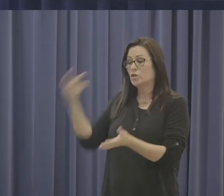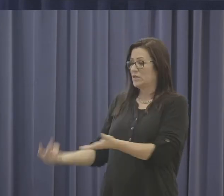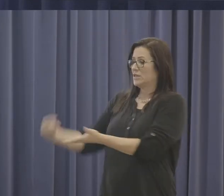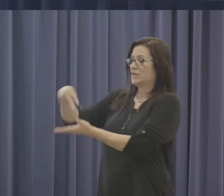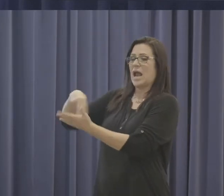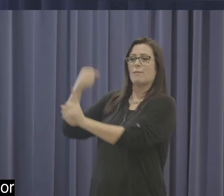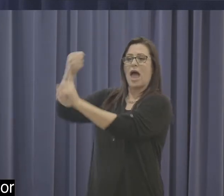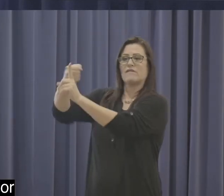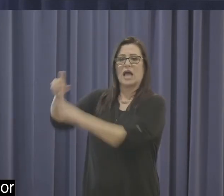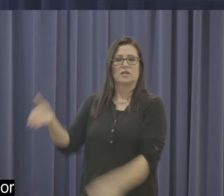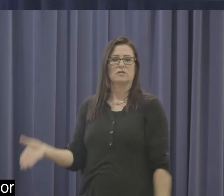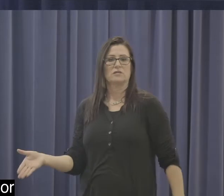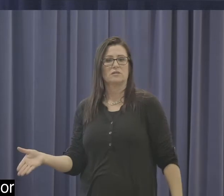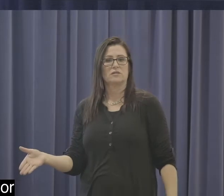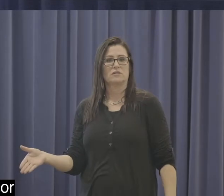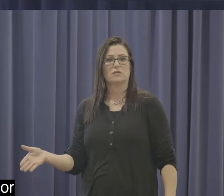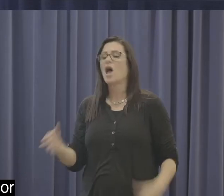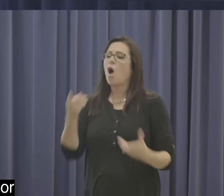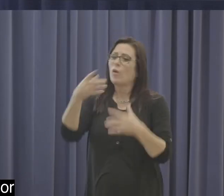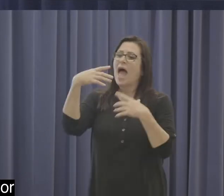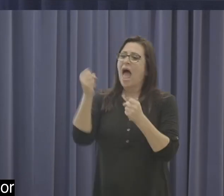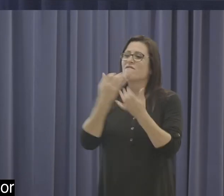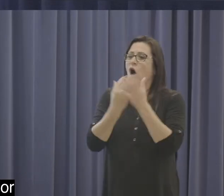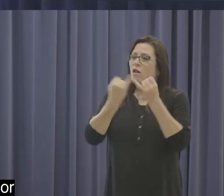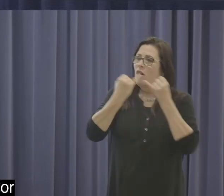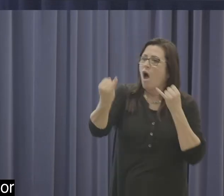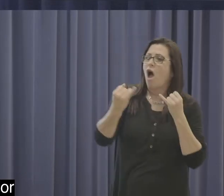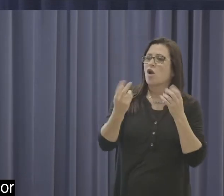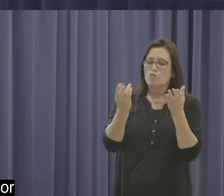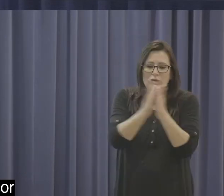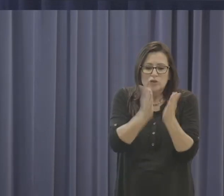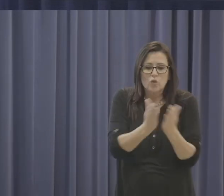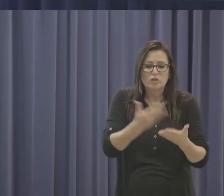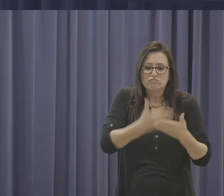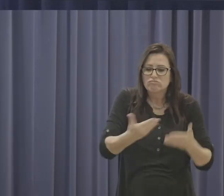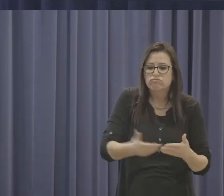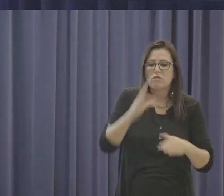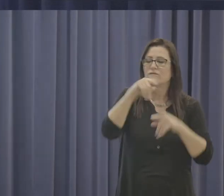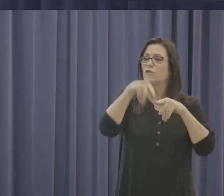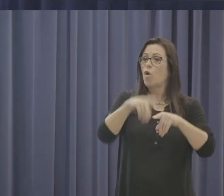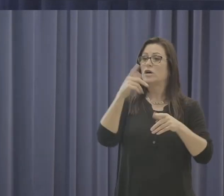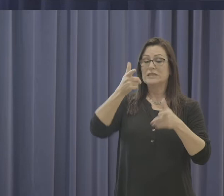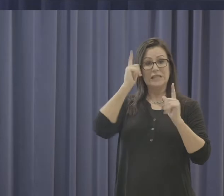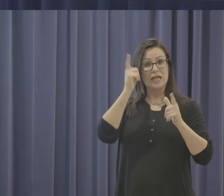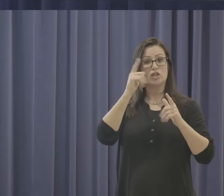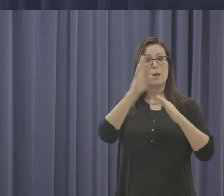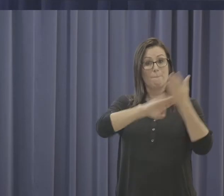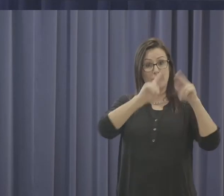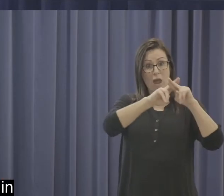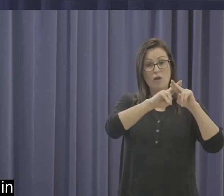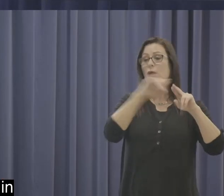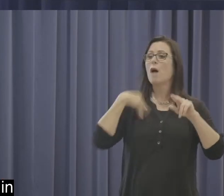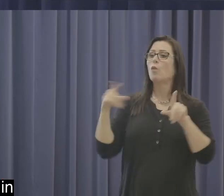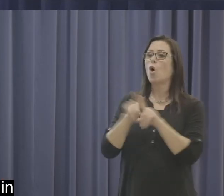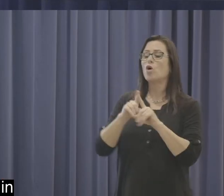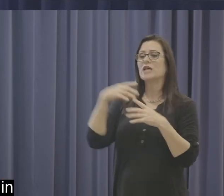themselves. Besides online resources for parents and classroom teachers, the Belong project developed a student profile